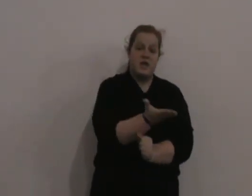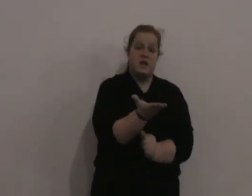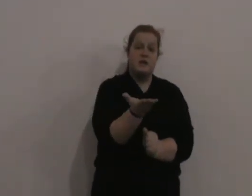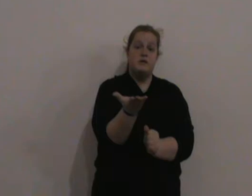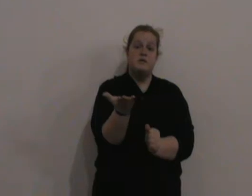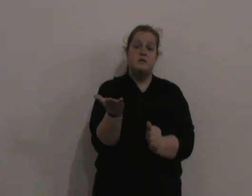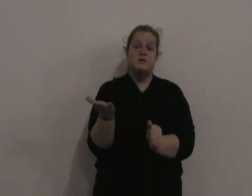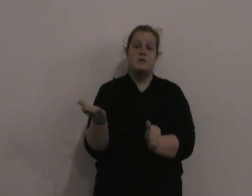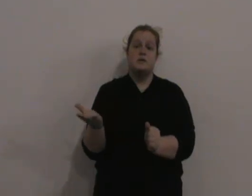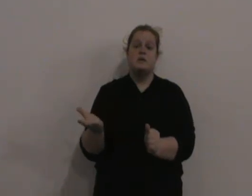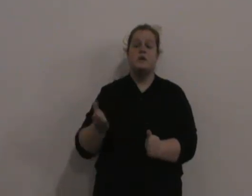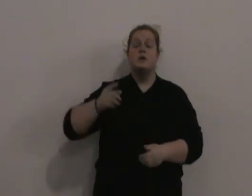things,